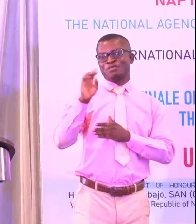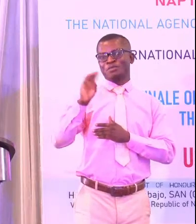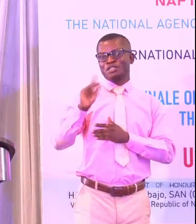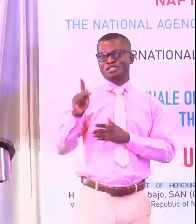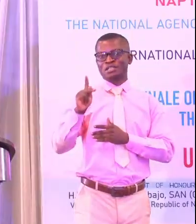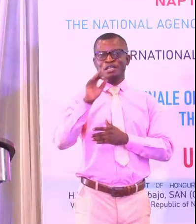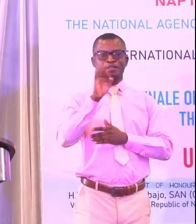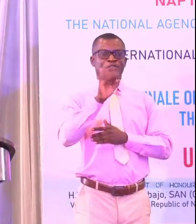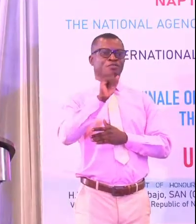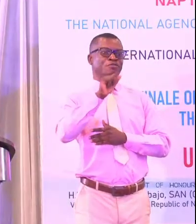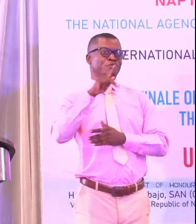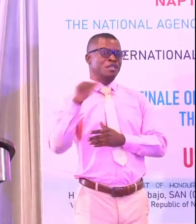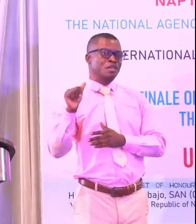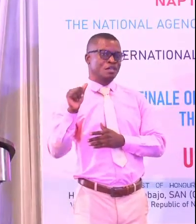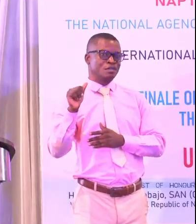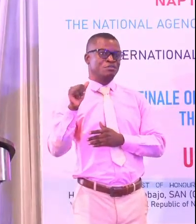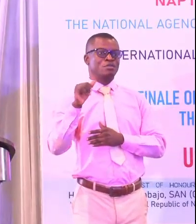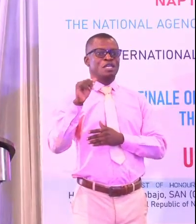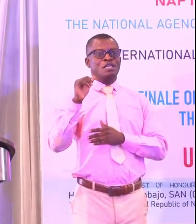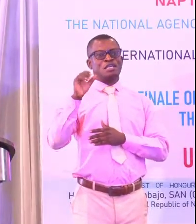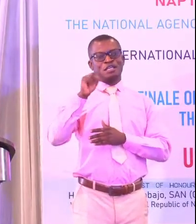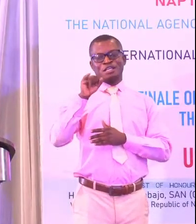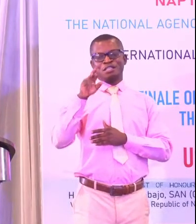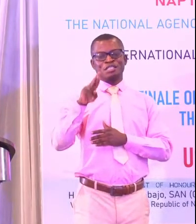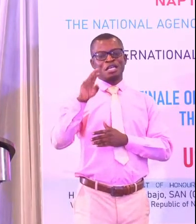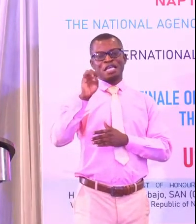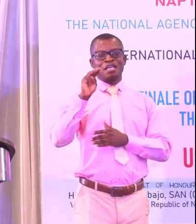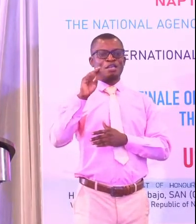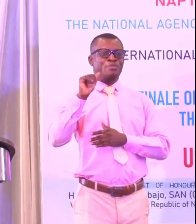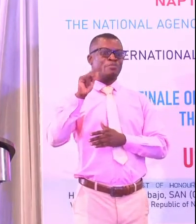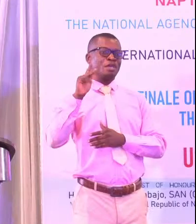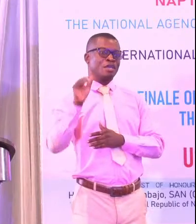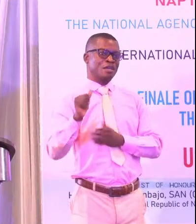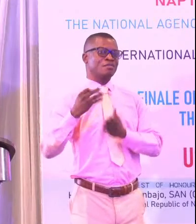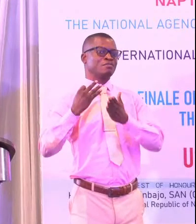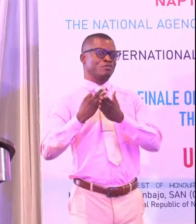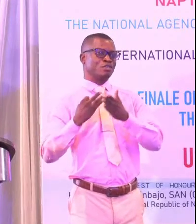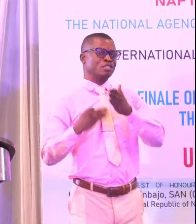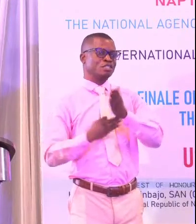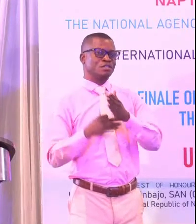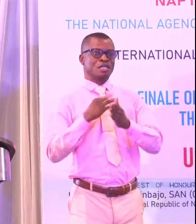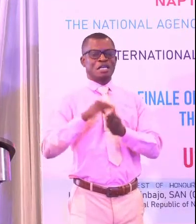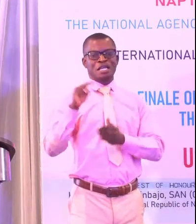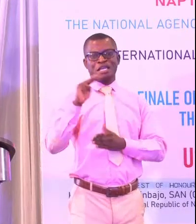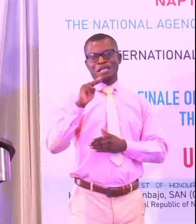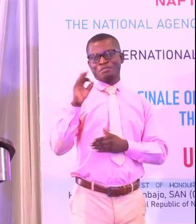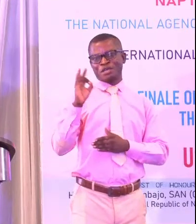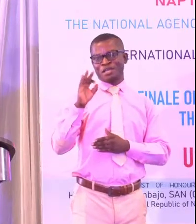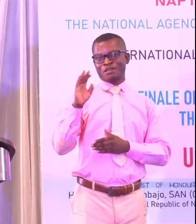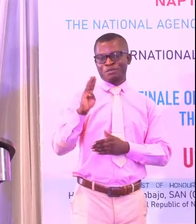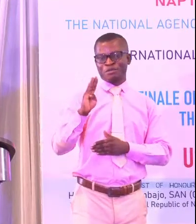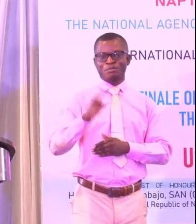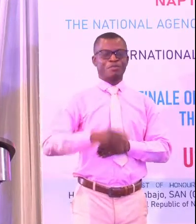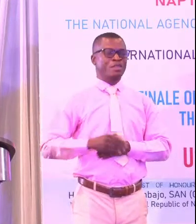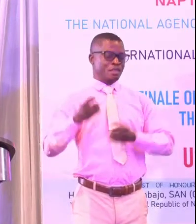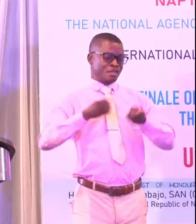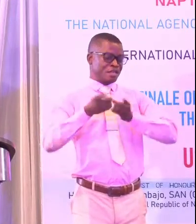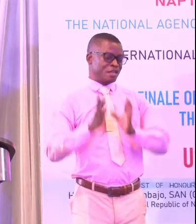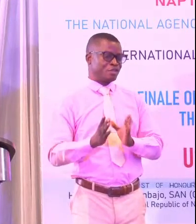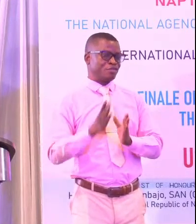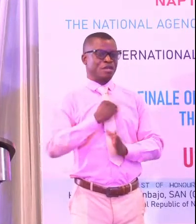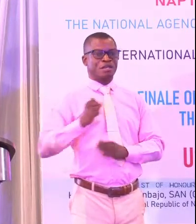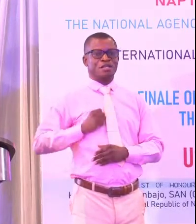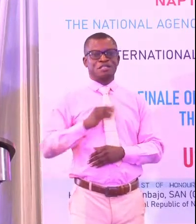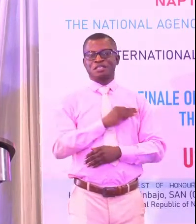FIAP, Saimeka Ofo Foundation, and Fortem Microfinance Institution, directors and staff of